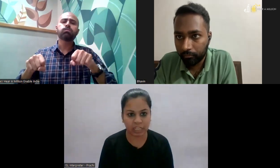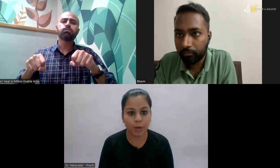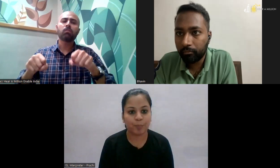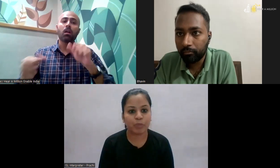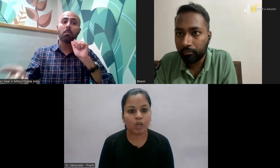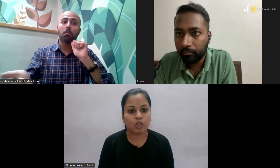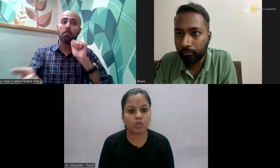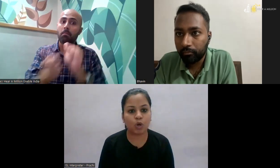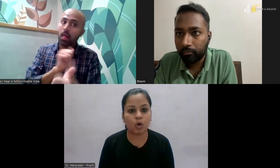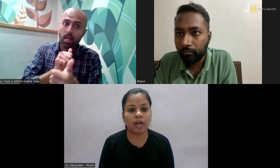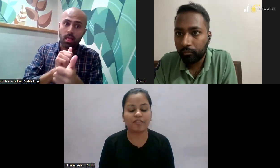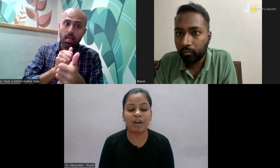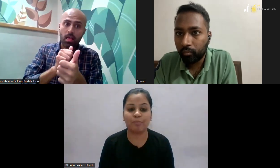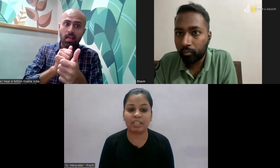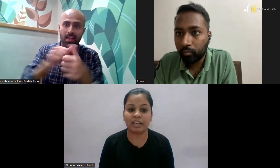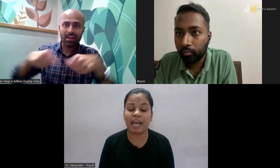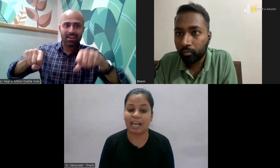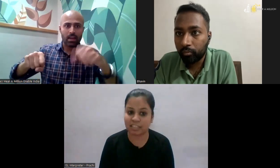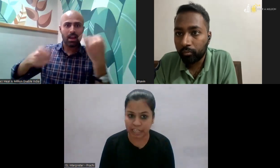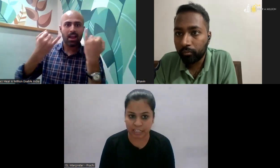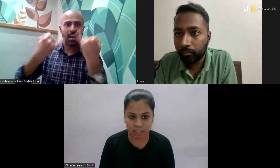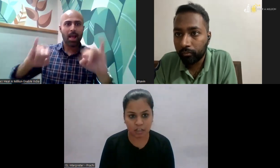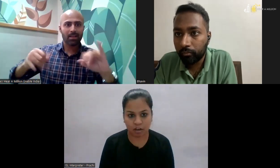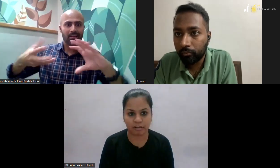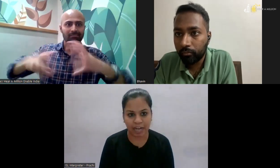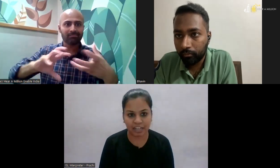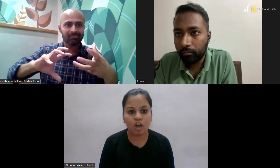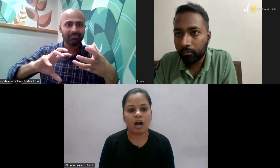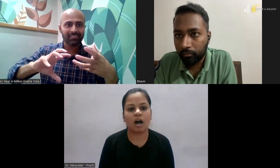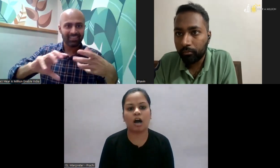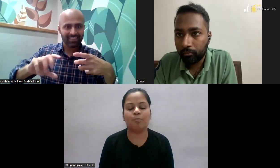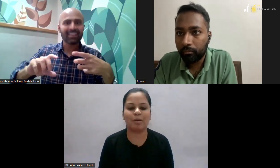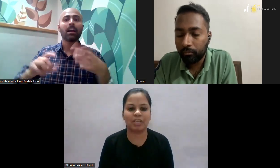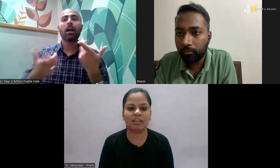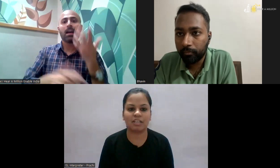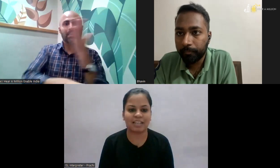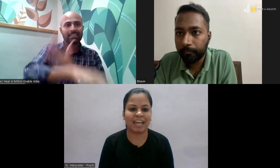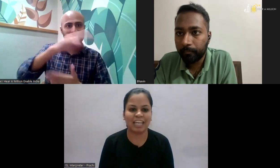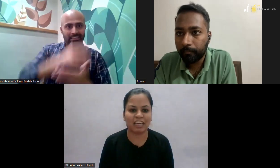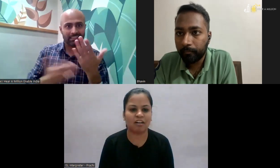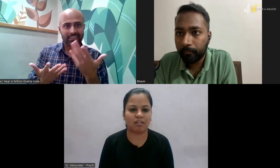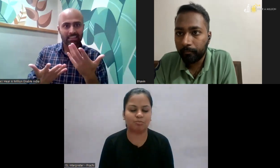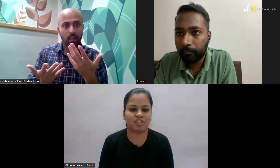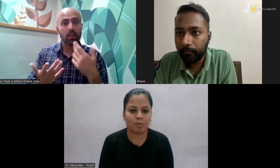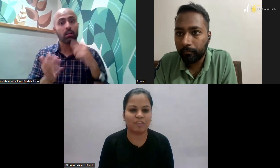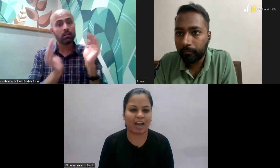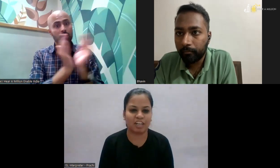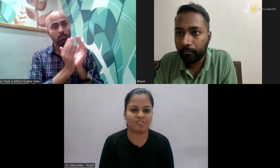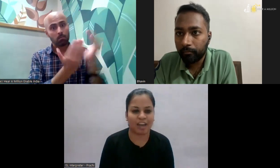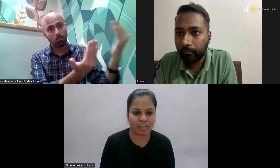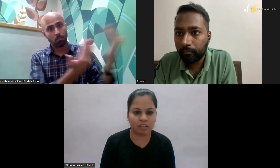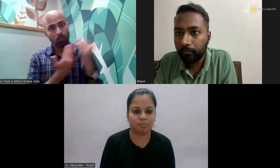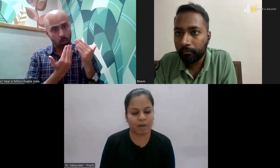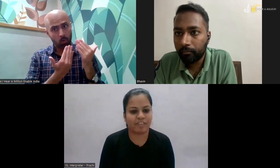with me? So if I met an accident, all right, maybe there is any trouble